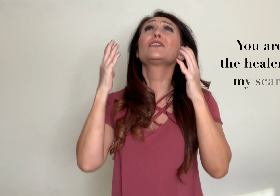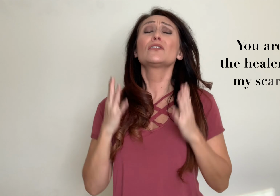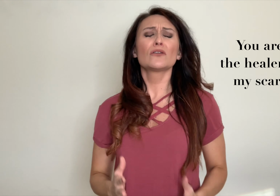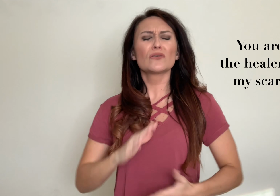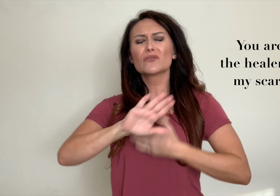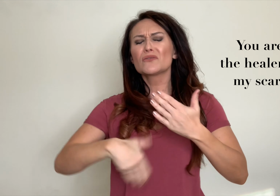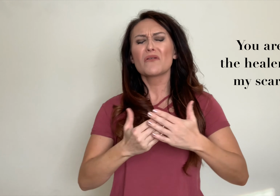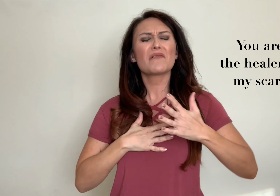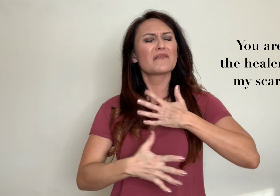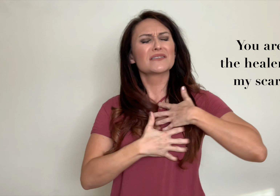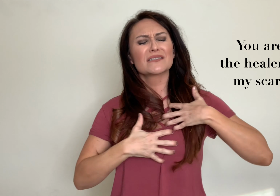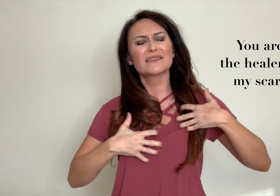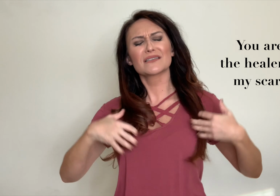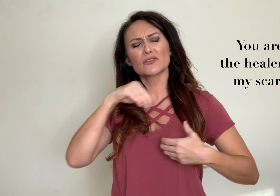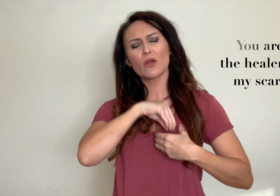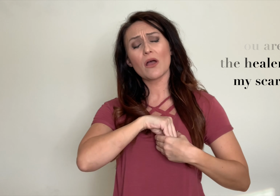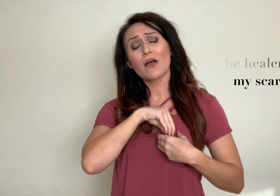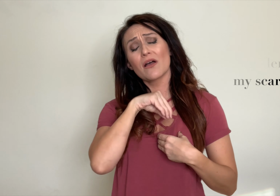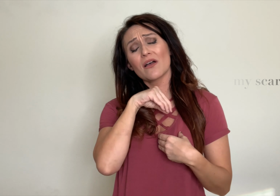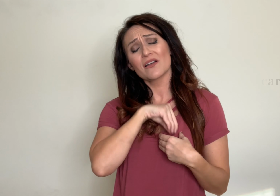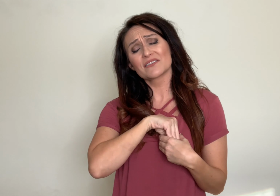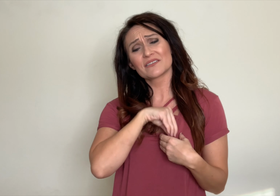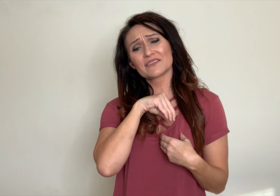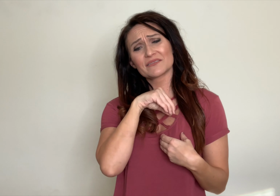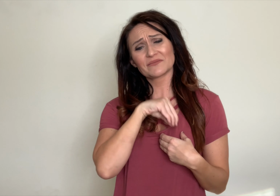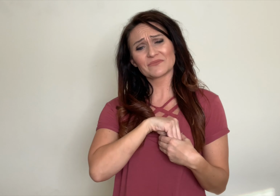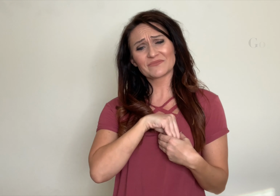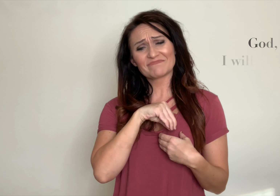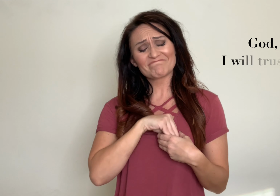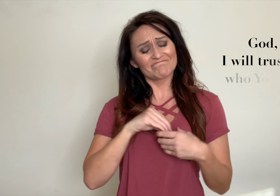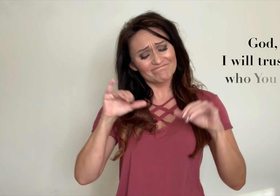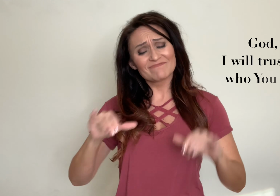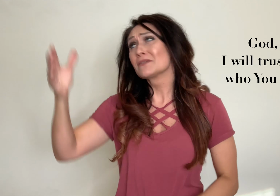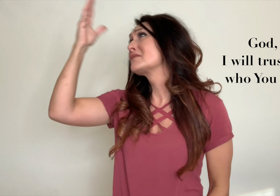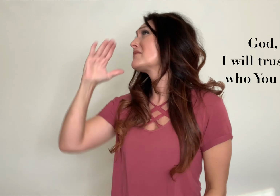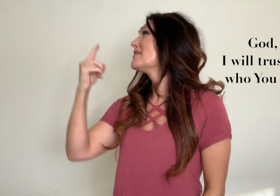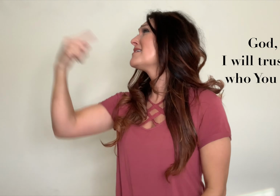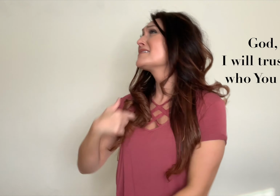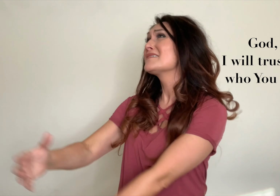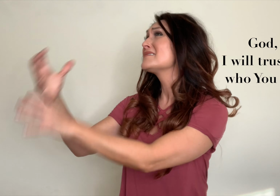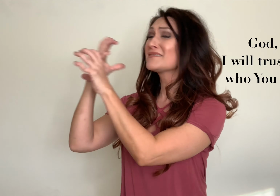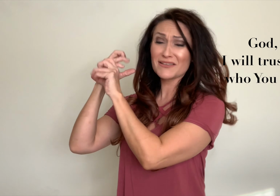You are the healer of my scars. God, I